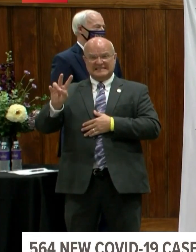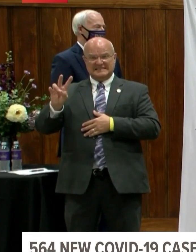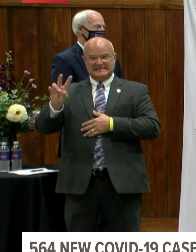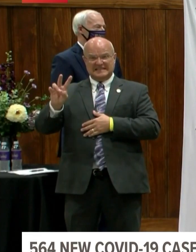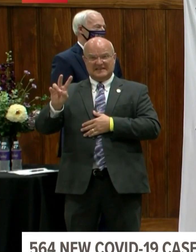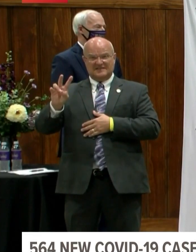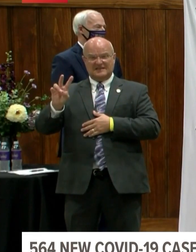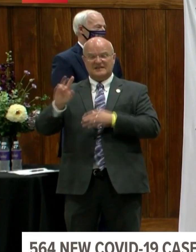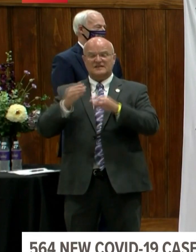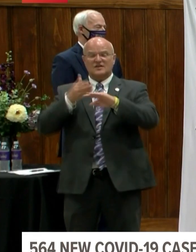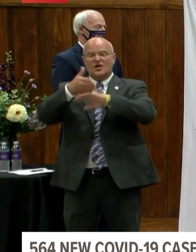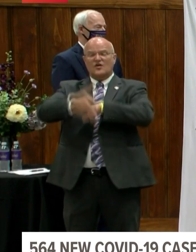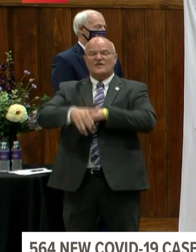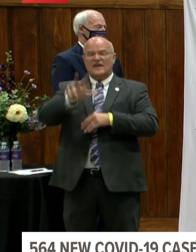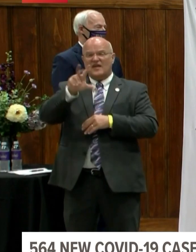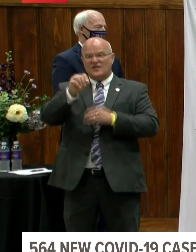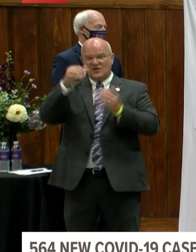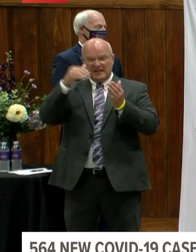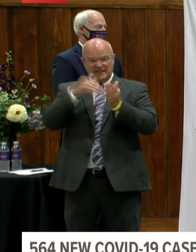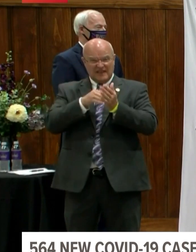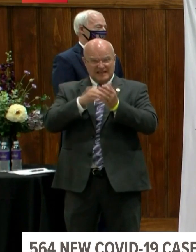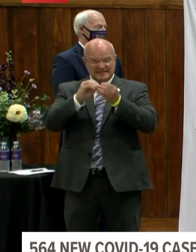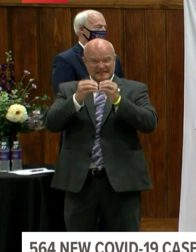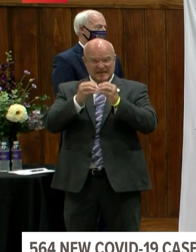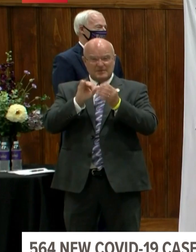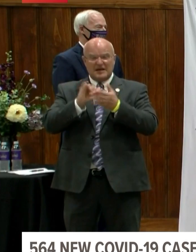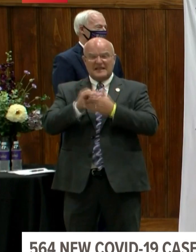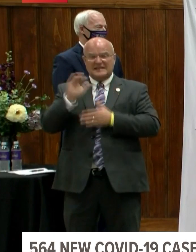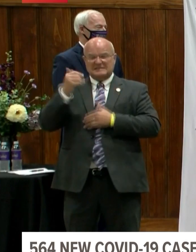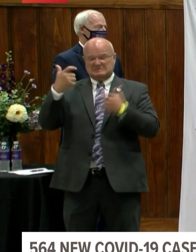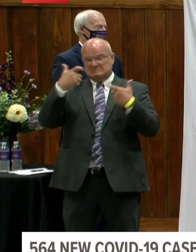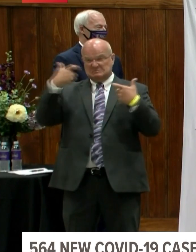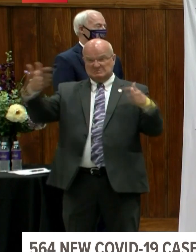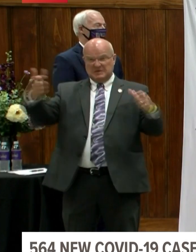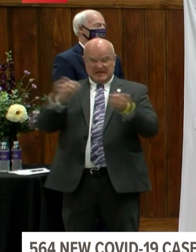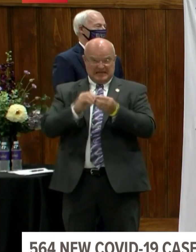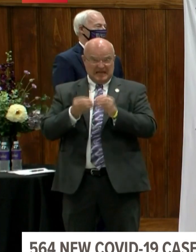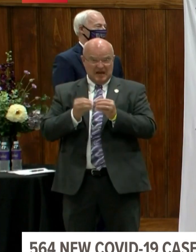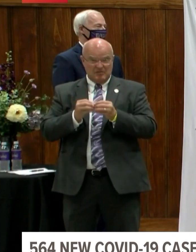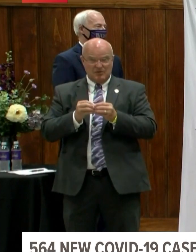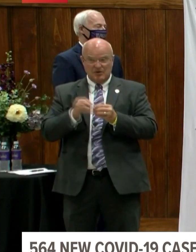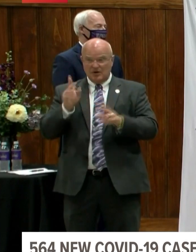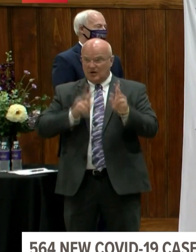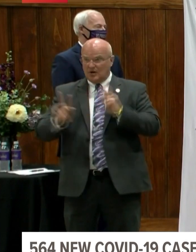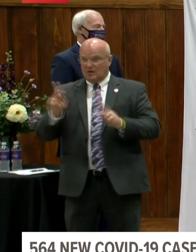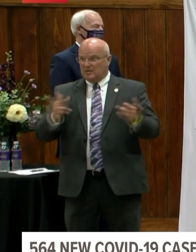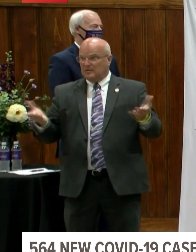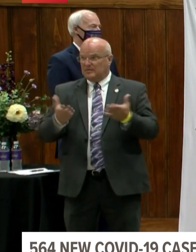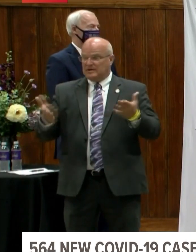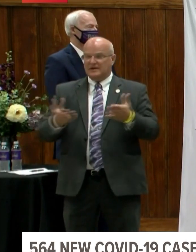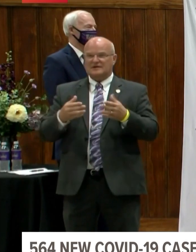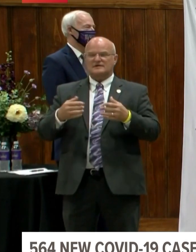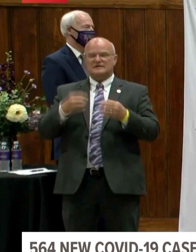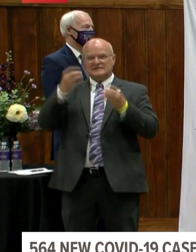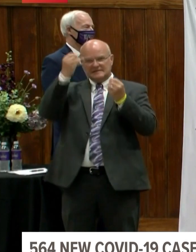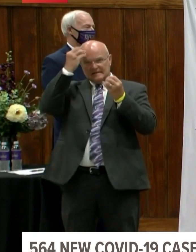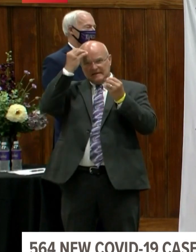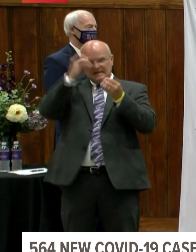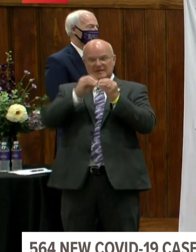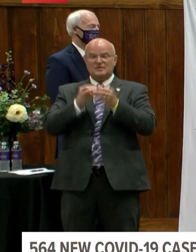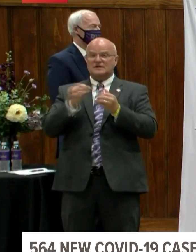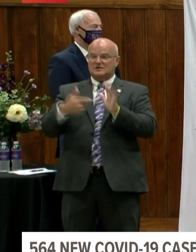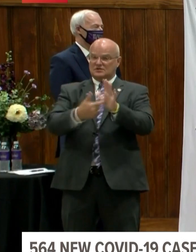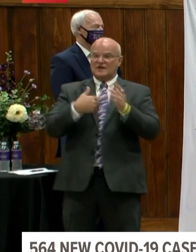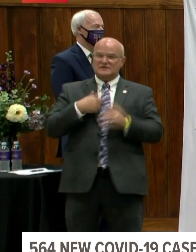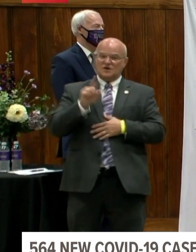30,297, crossing that 30,000 threshold, that seems like a big number. Those of you who are into numbers, though, will quickly point